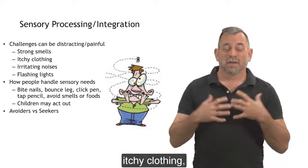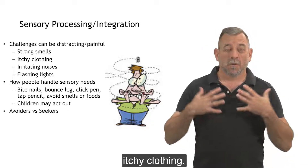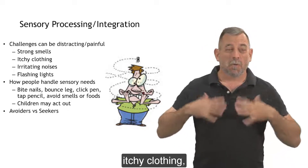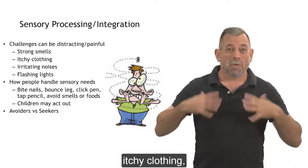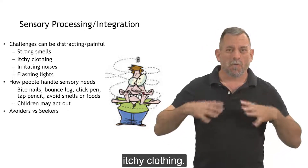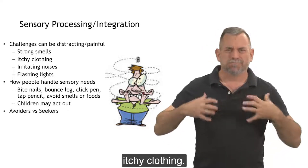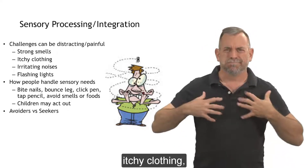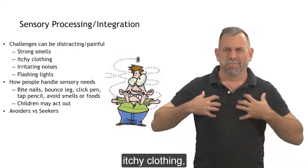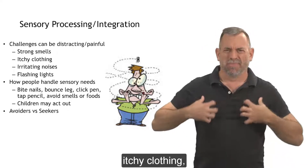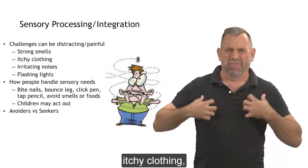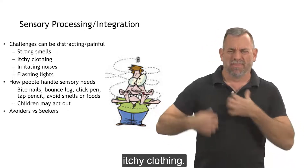itchy clothing,